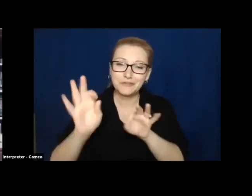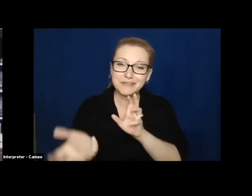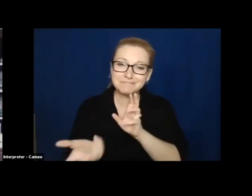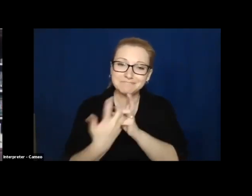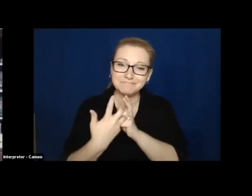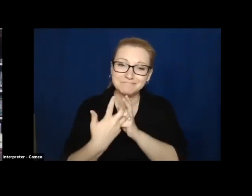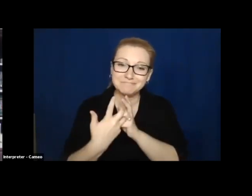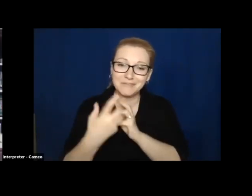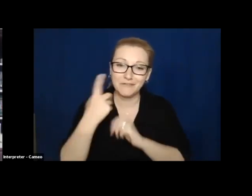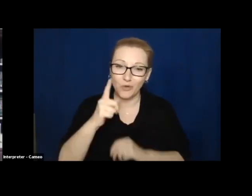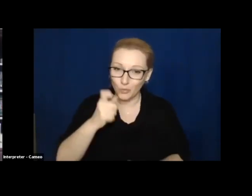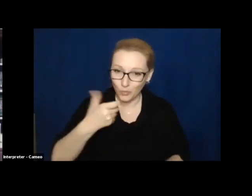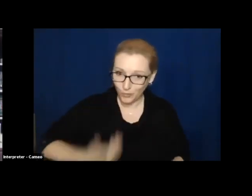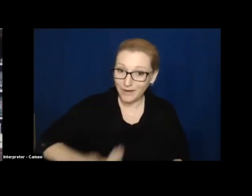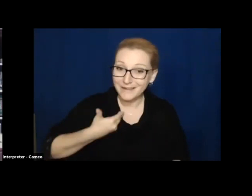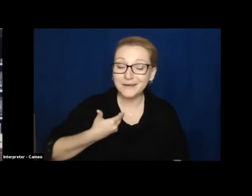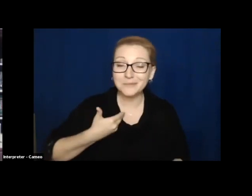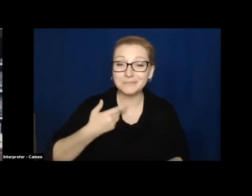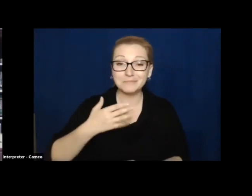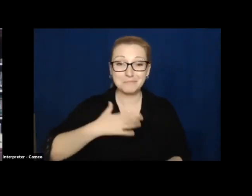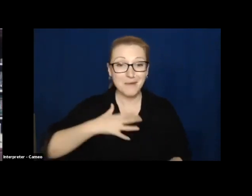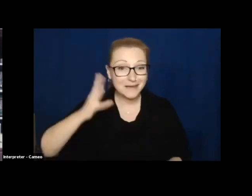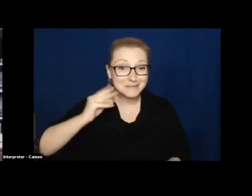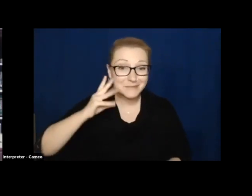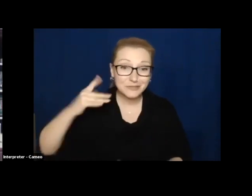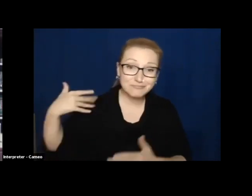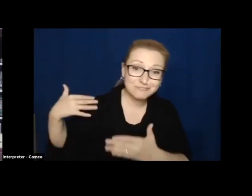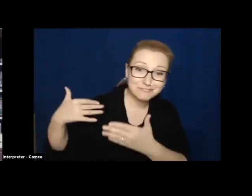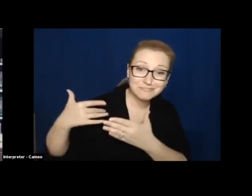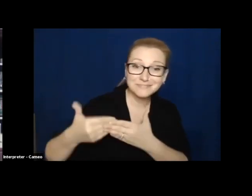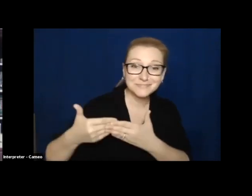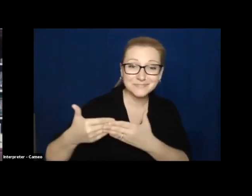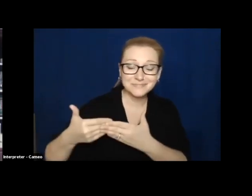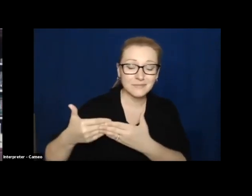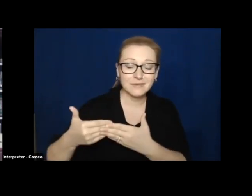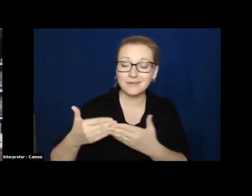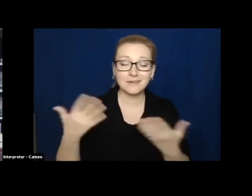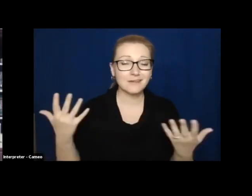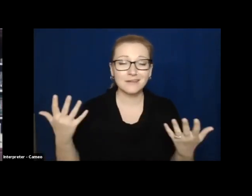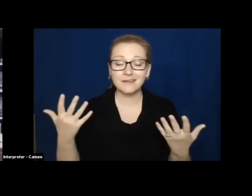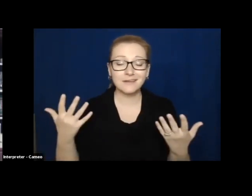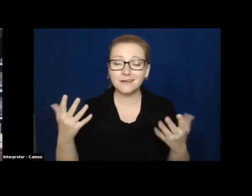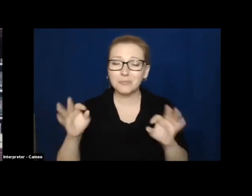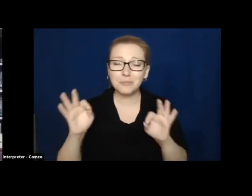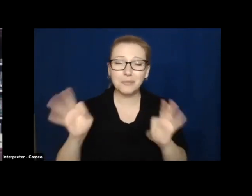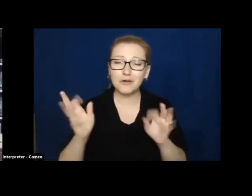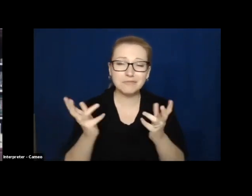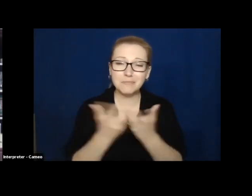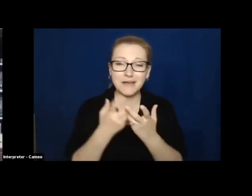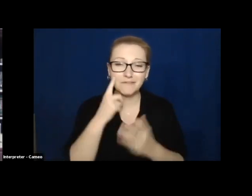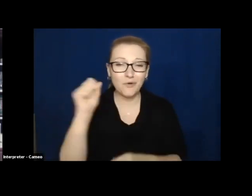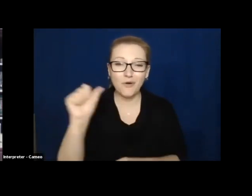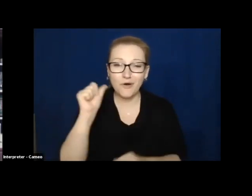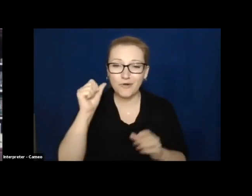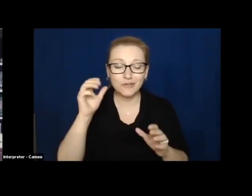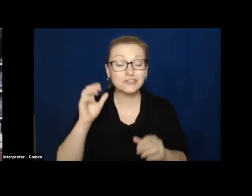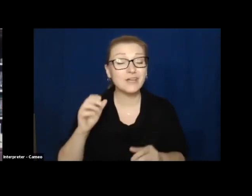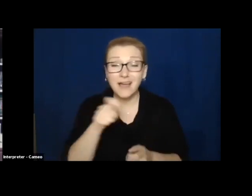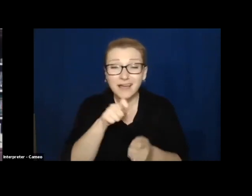where who I am and what I've experienced in my life are truly optimized and exactly what my patients